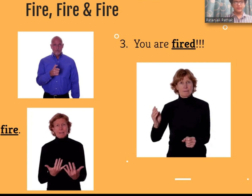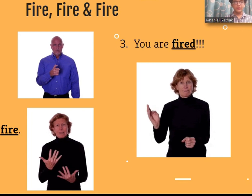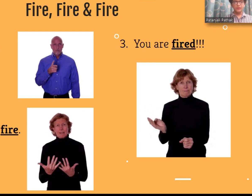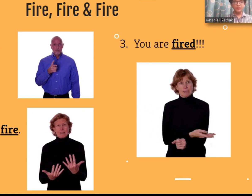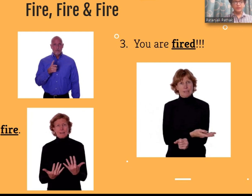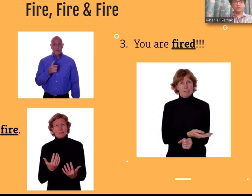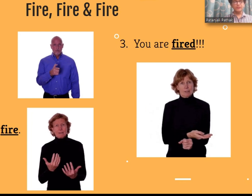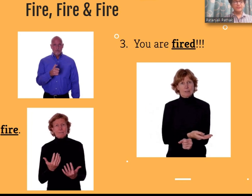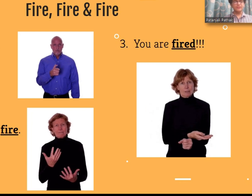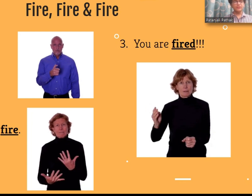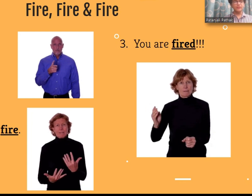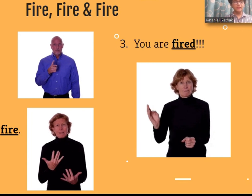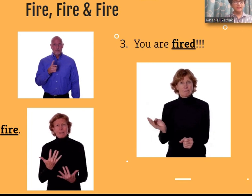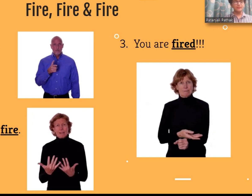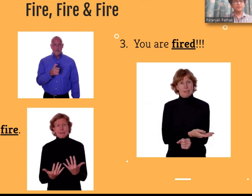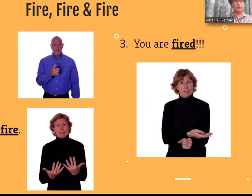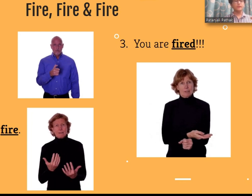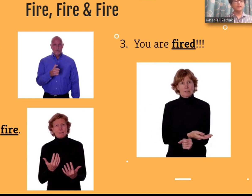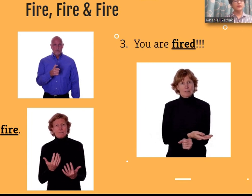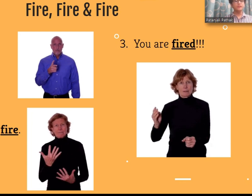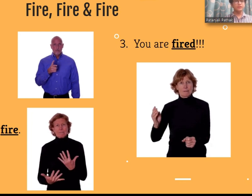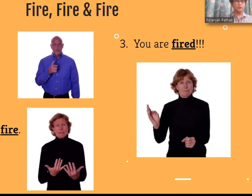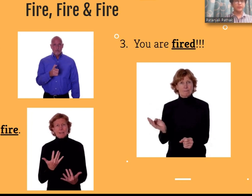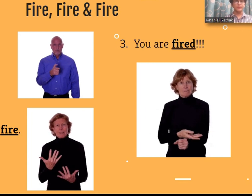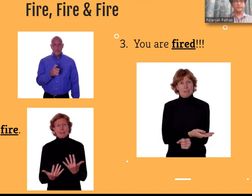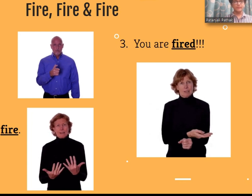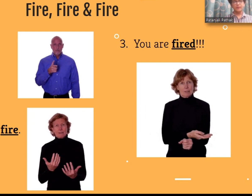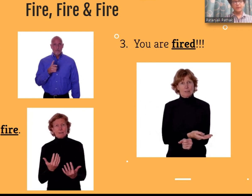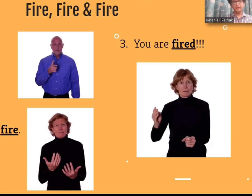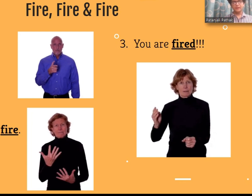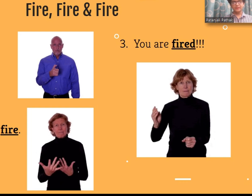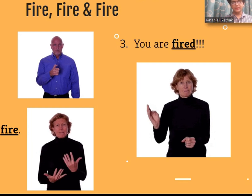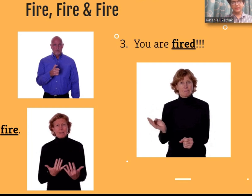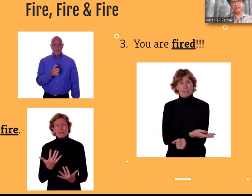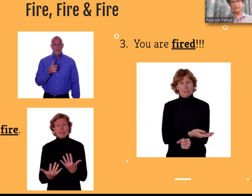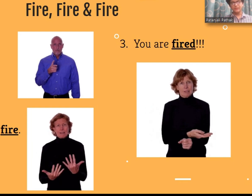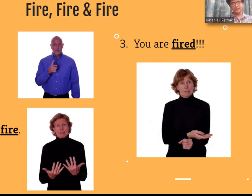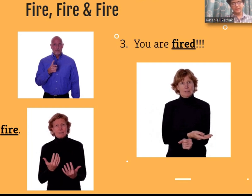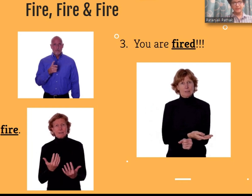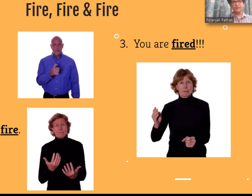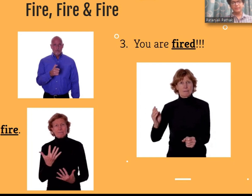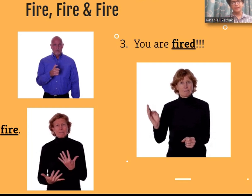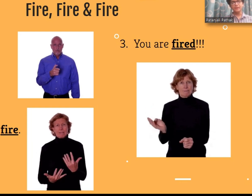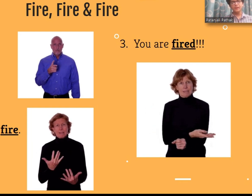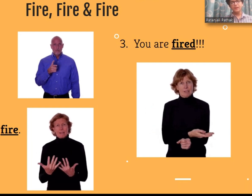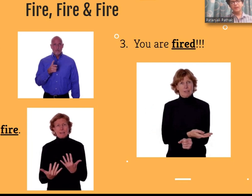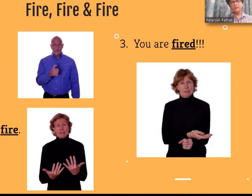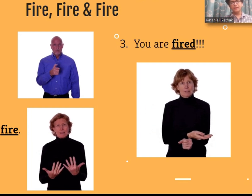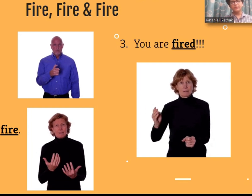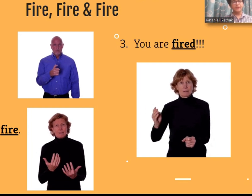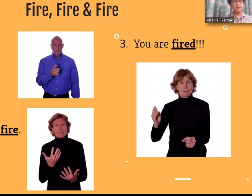So, the gesture is of a gun shooting. In the second, in the second example, the building is